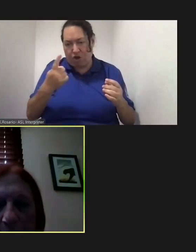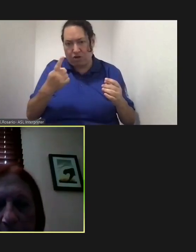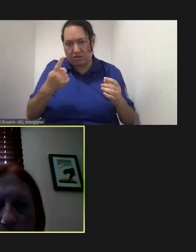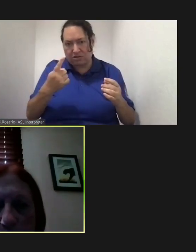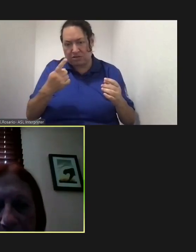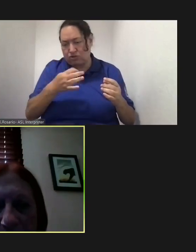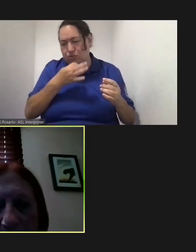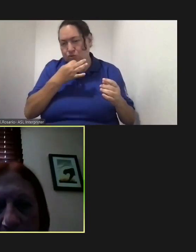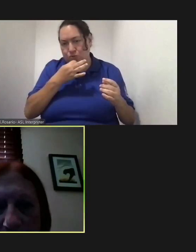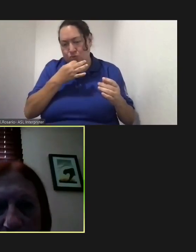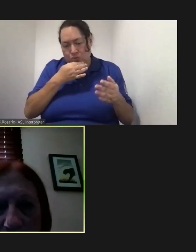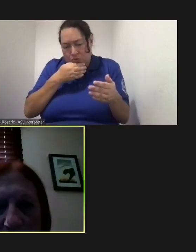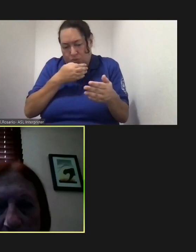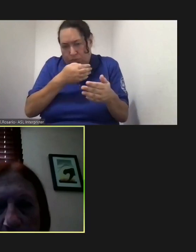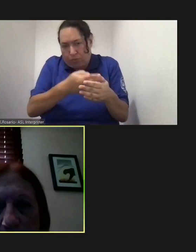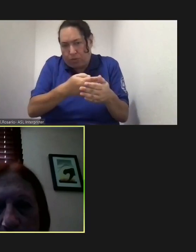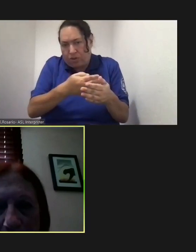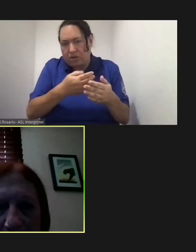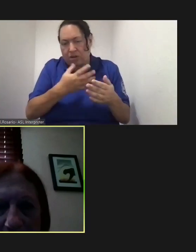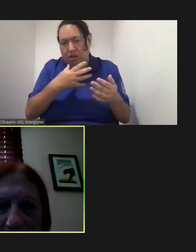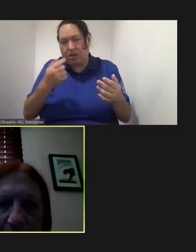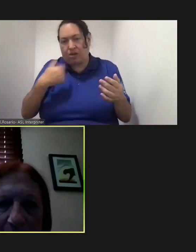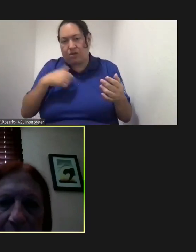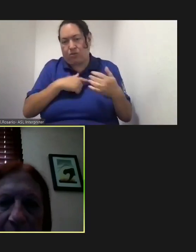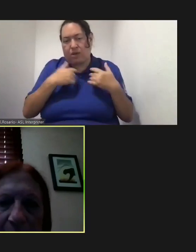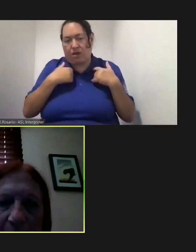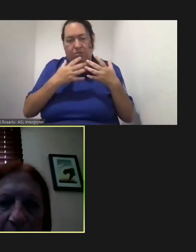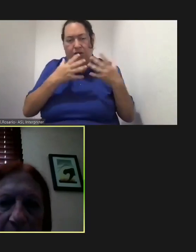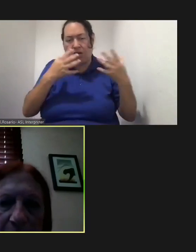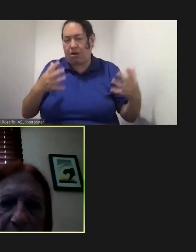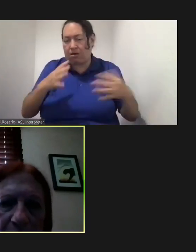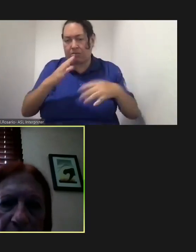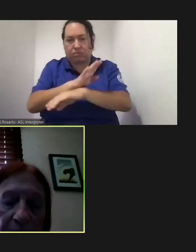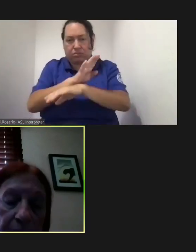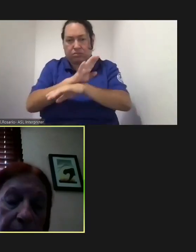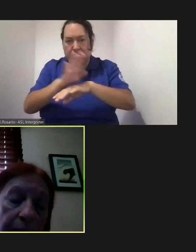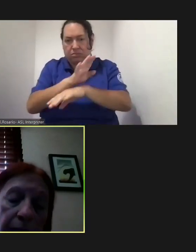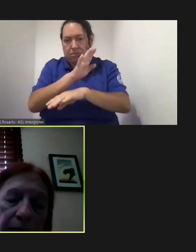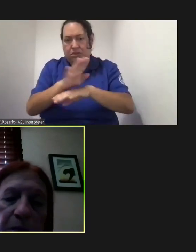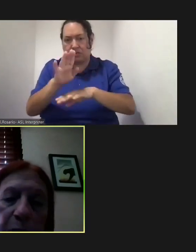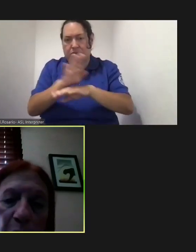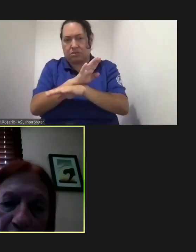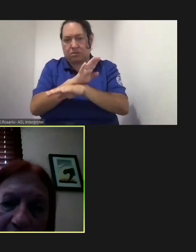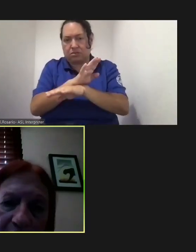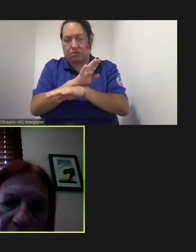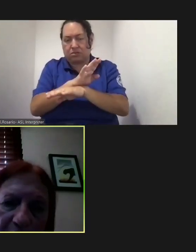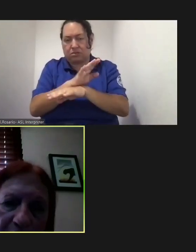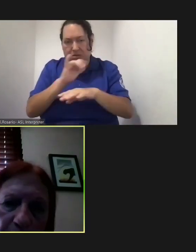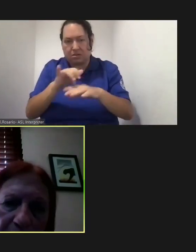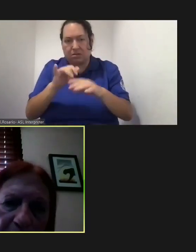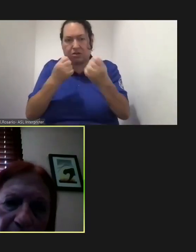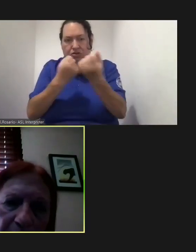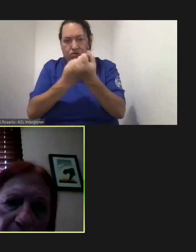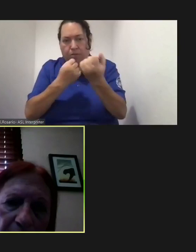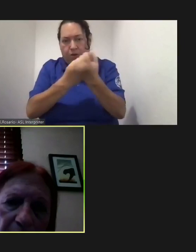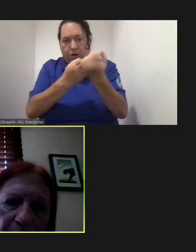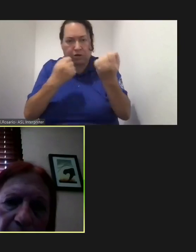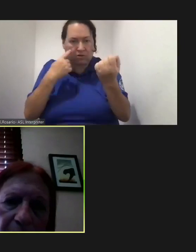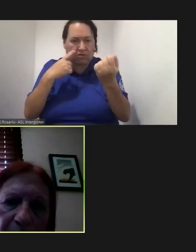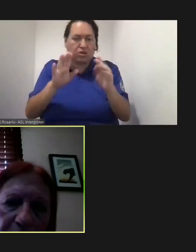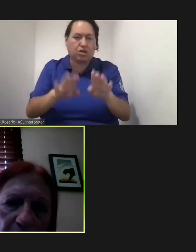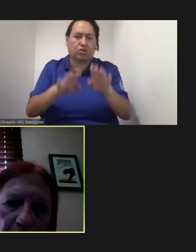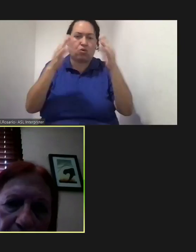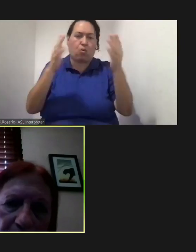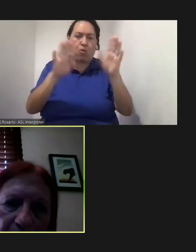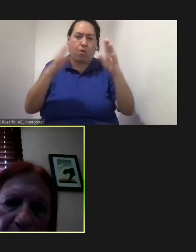and we have a lot of businesses that are supporting the reopening